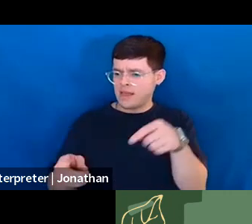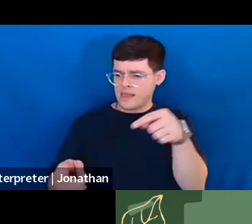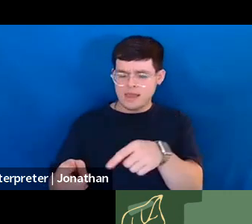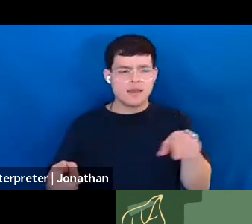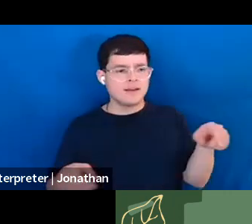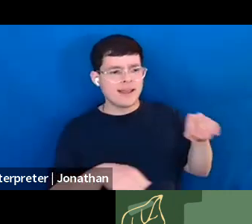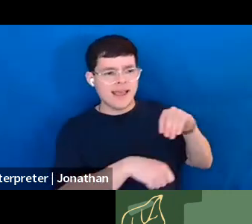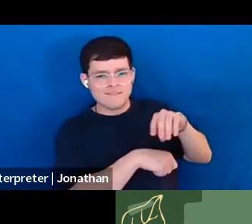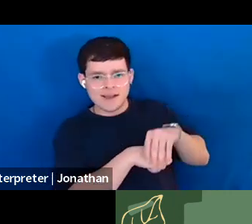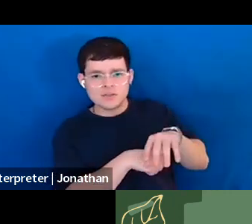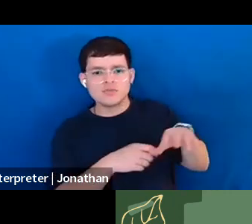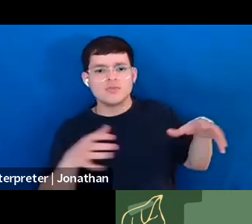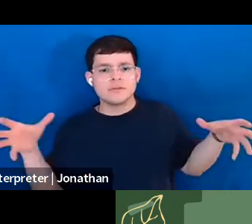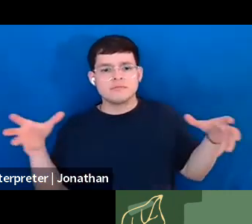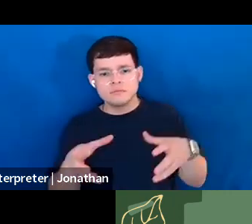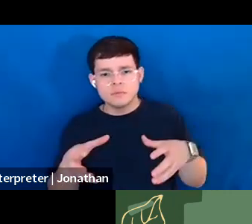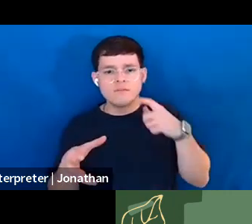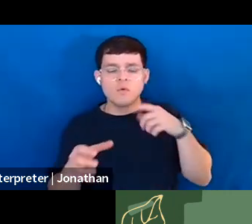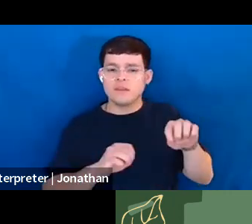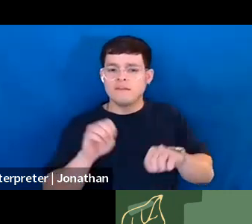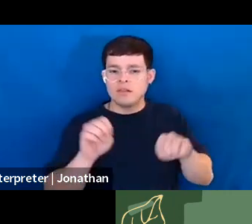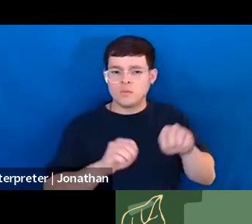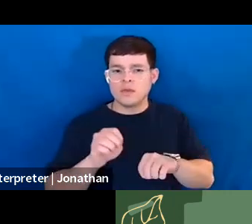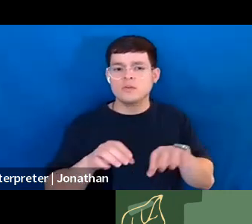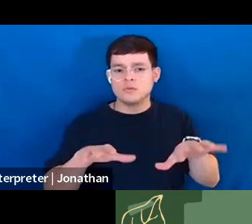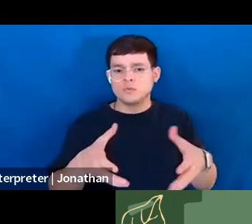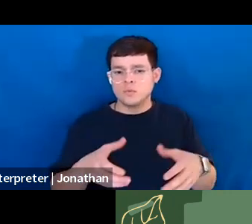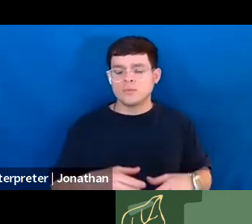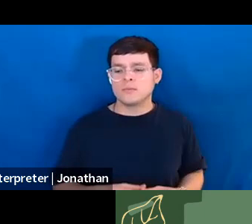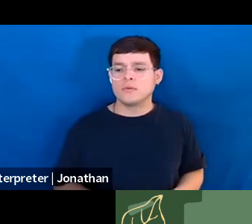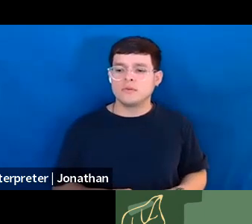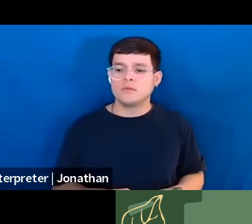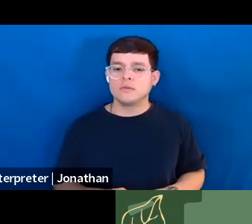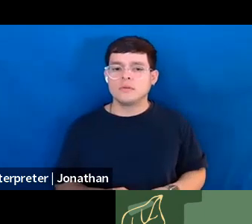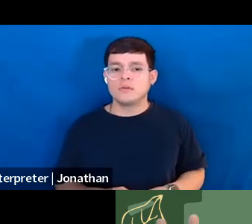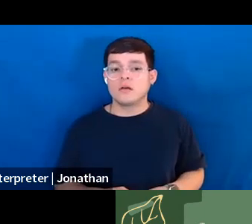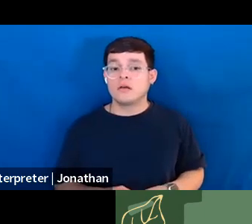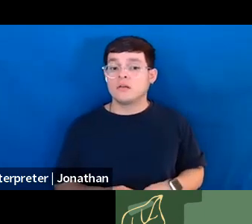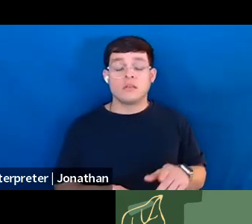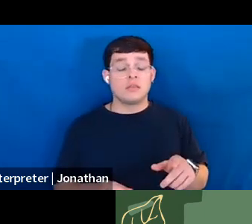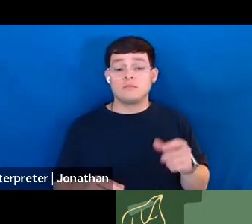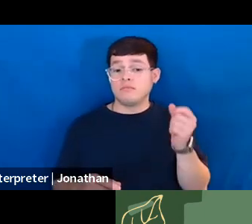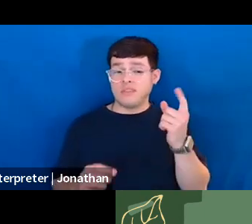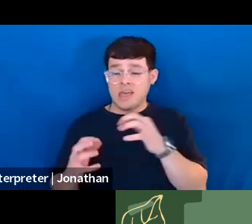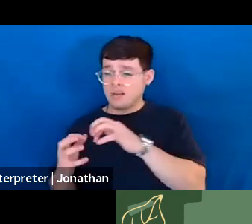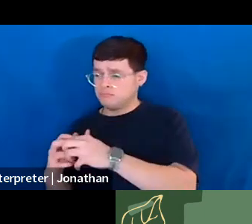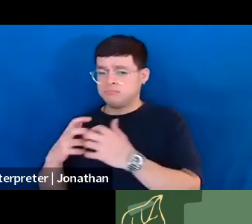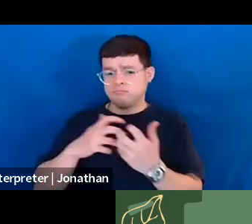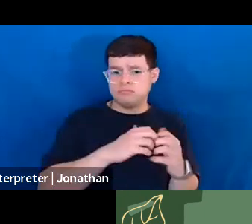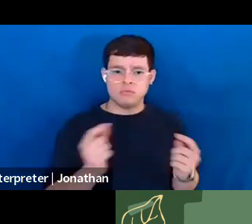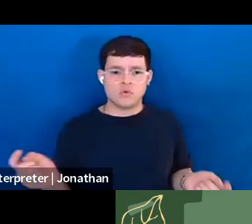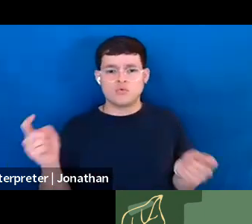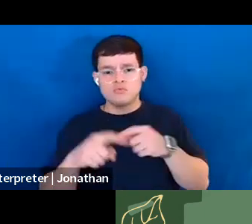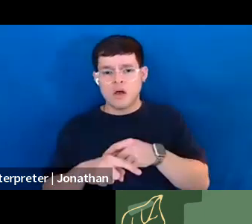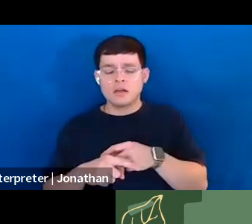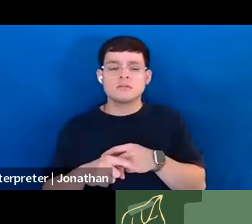advisory for the evaluation group, which is a cross-sectional in terms